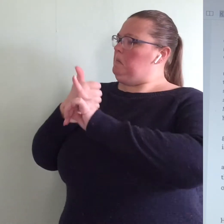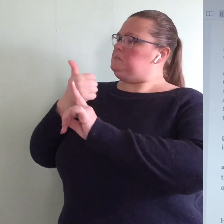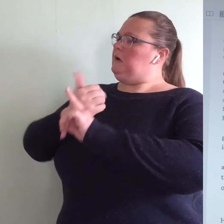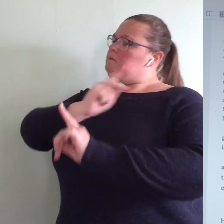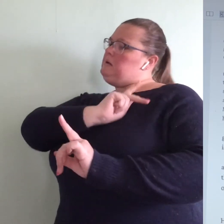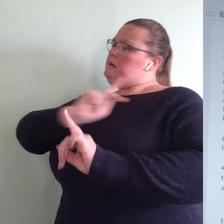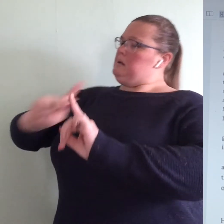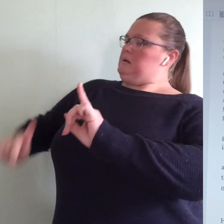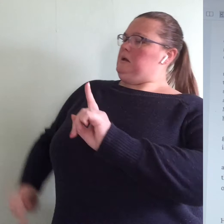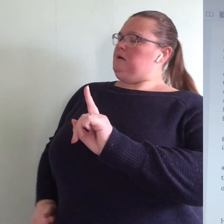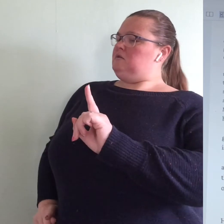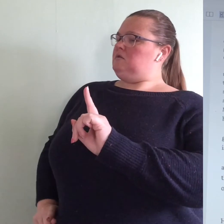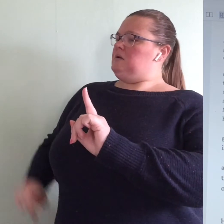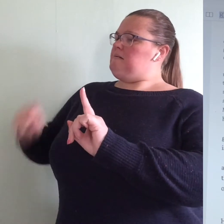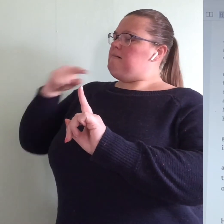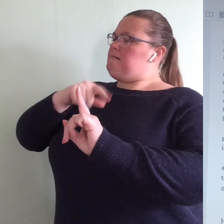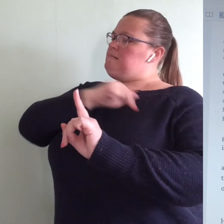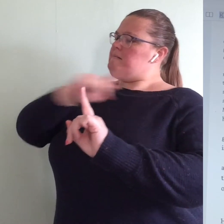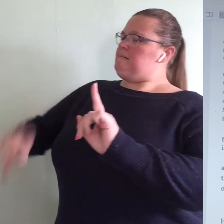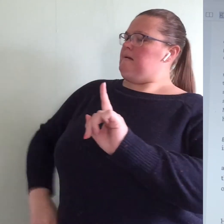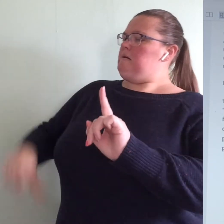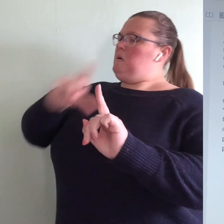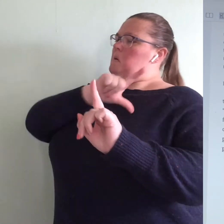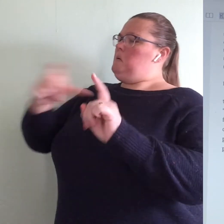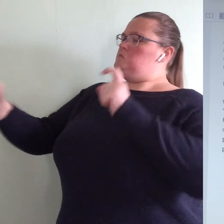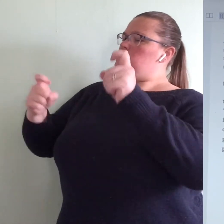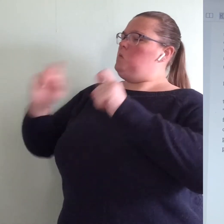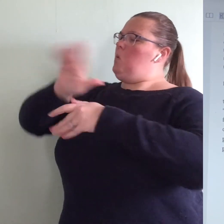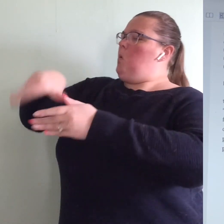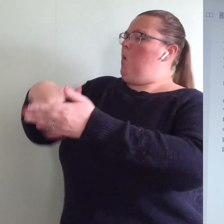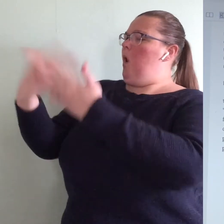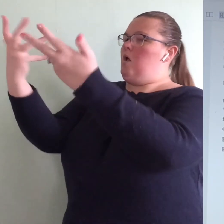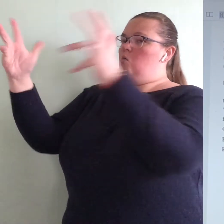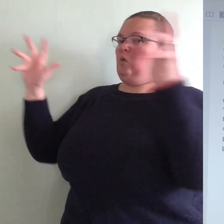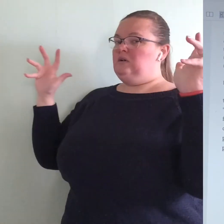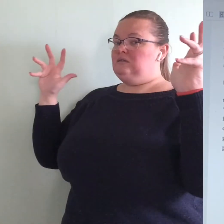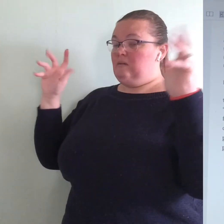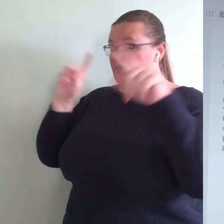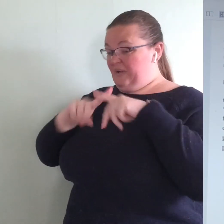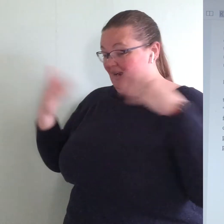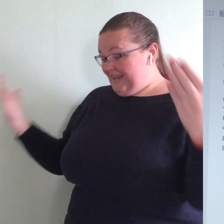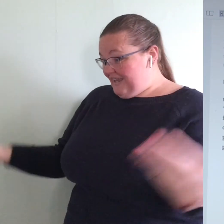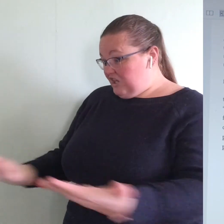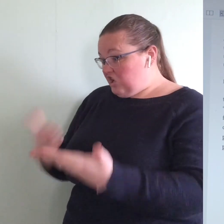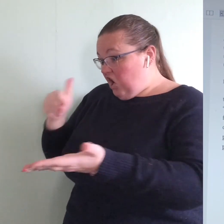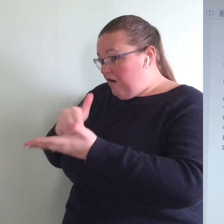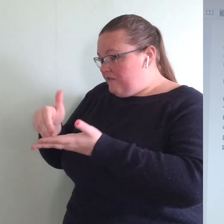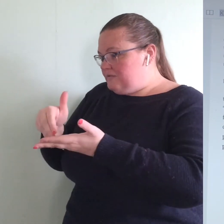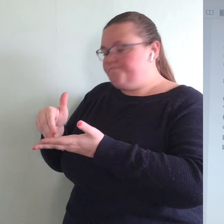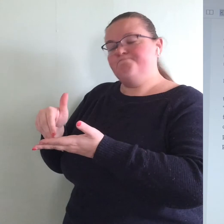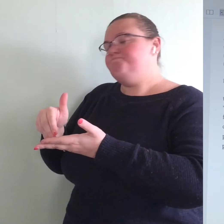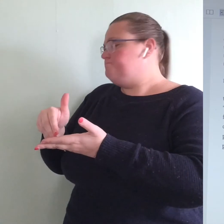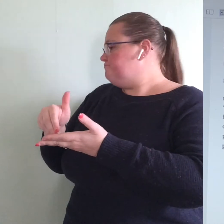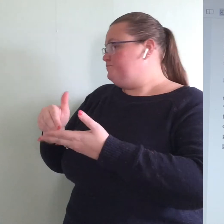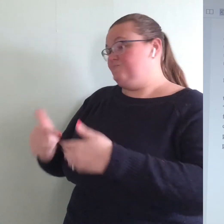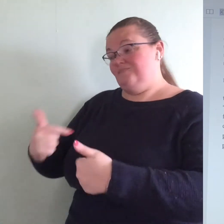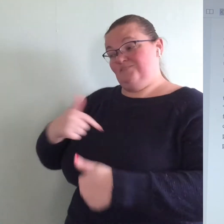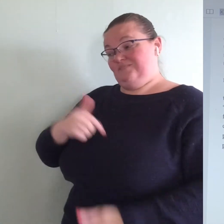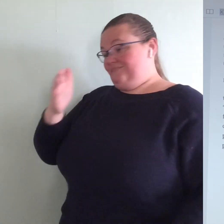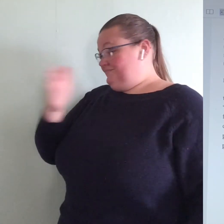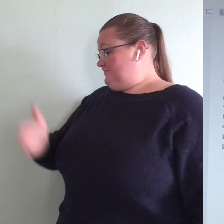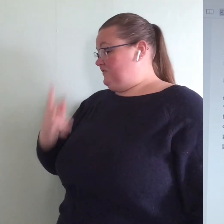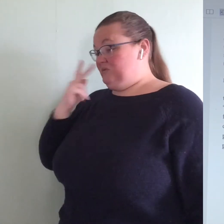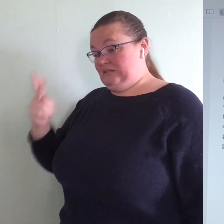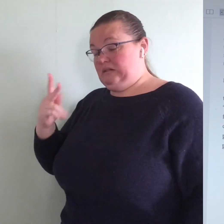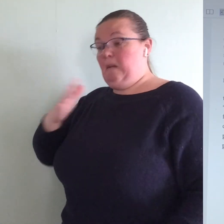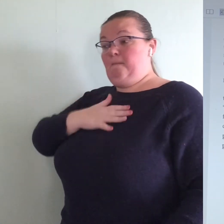king. He's the lord of the whole wood. But not often here, you understand. Never in my time or my